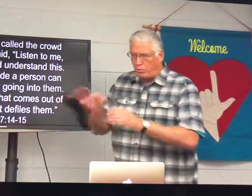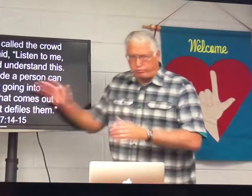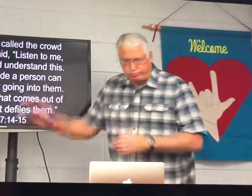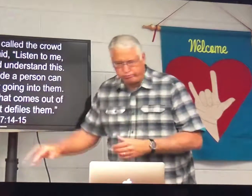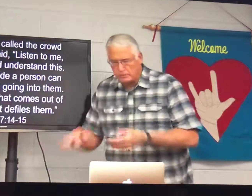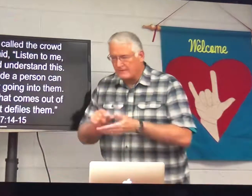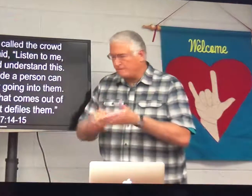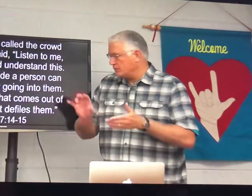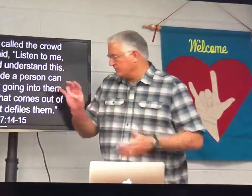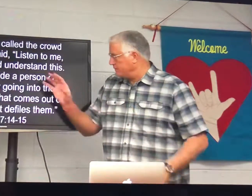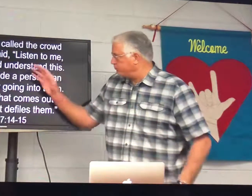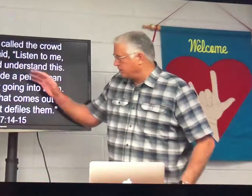We're on Park.